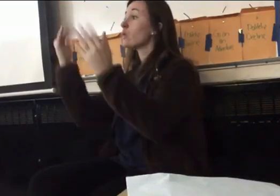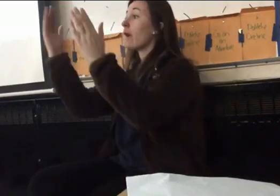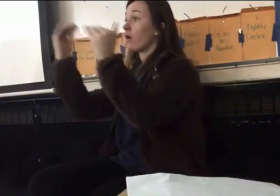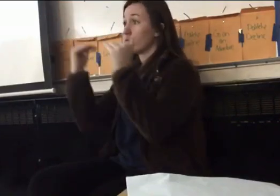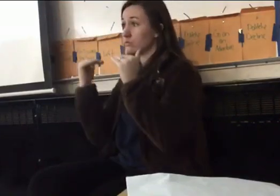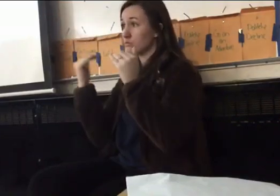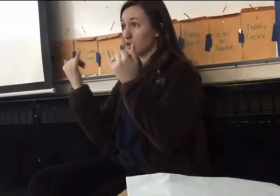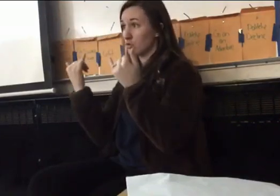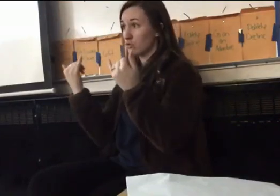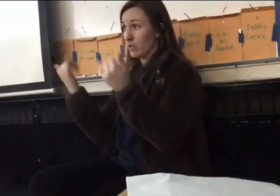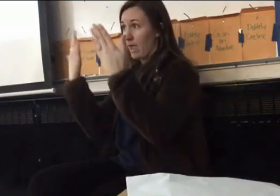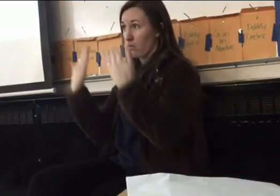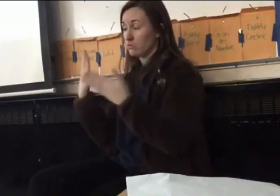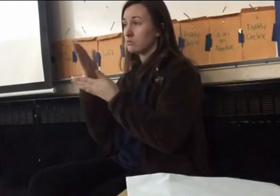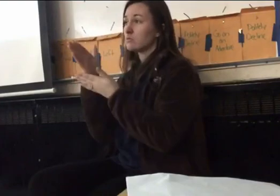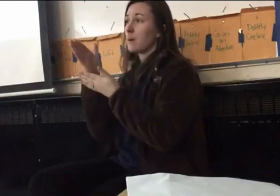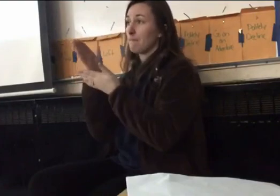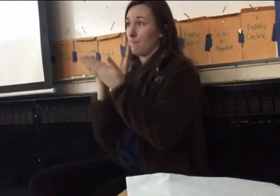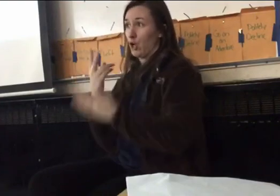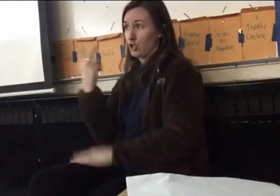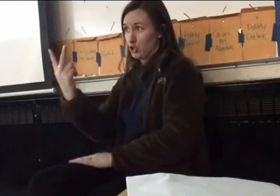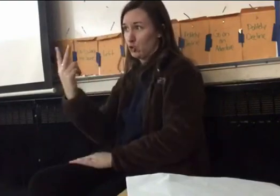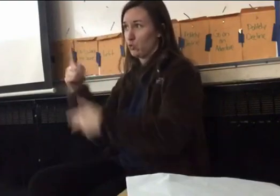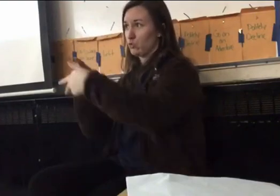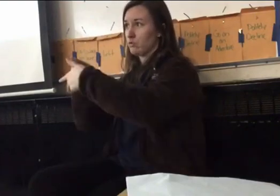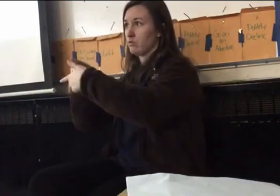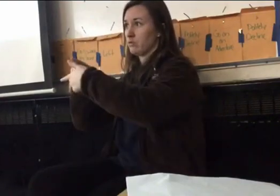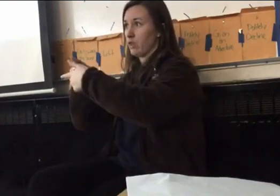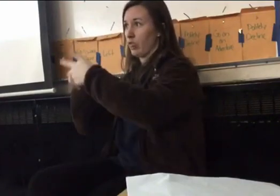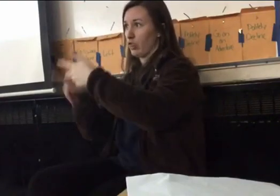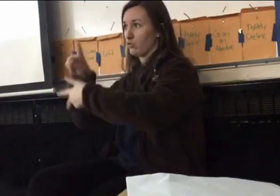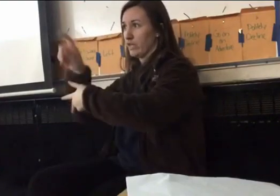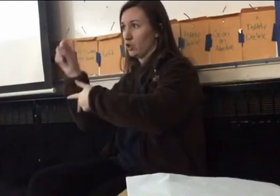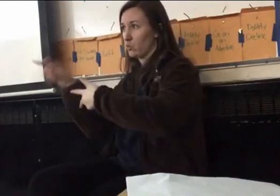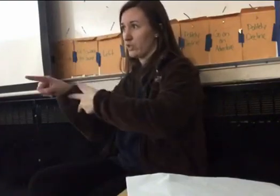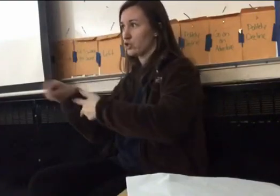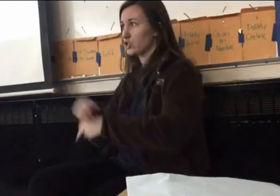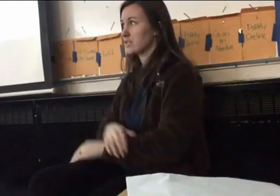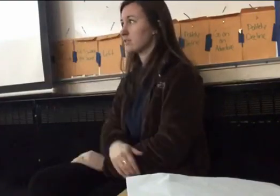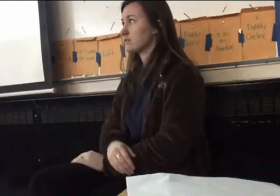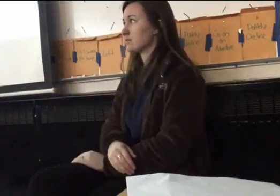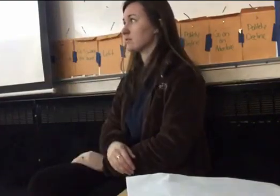more questions you're going to answer for the second half of this image. Make sure you do your homework at